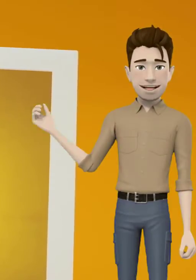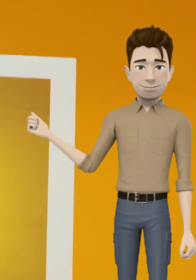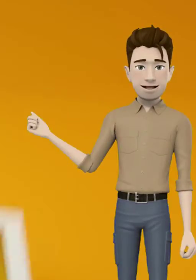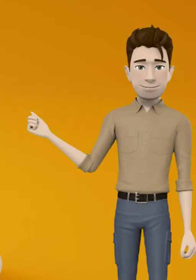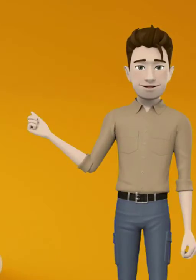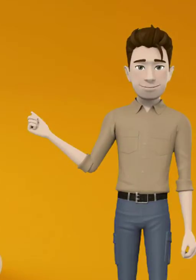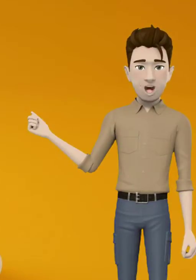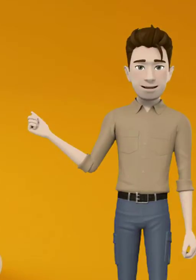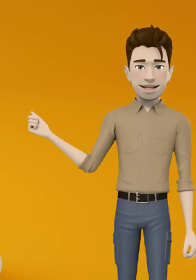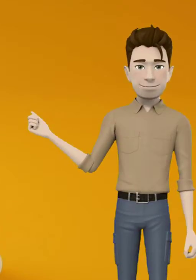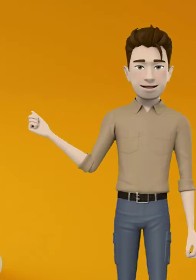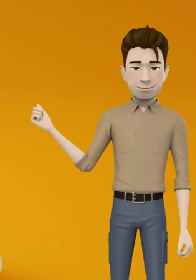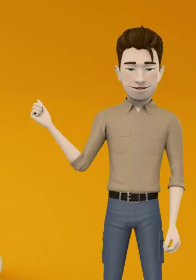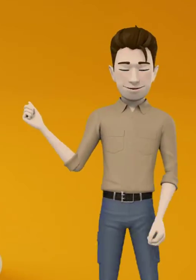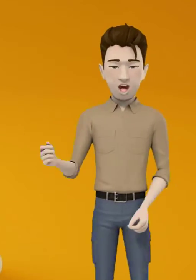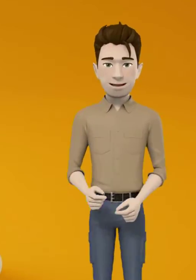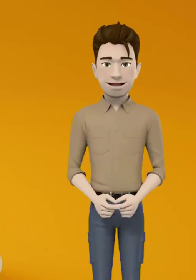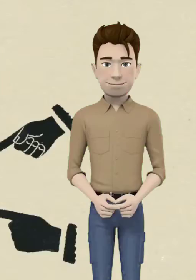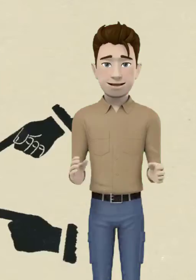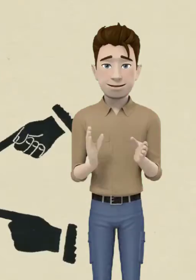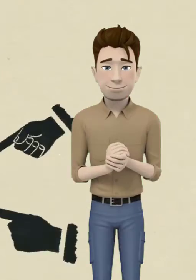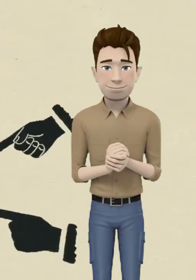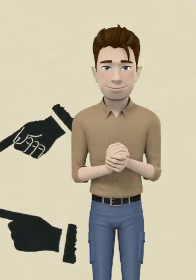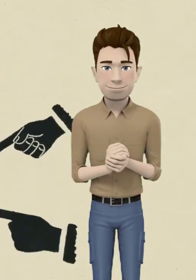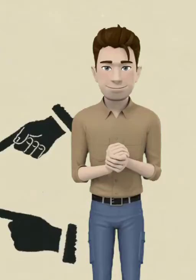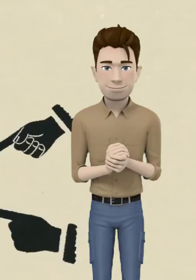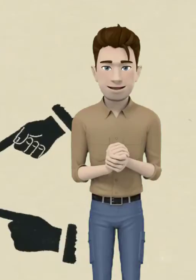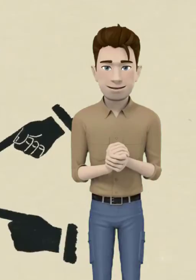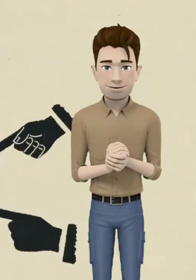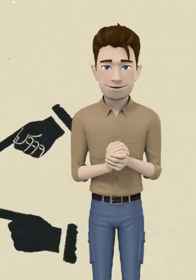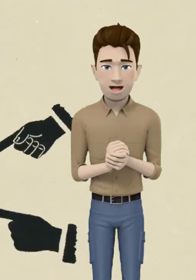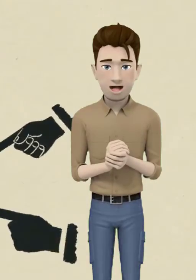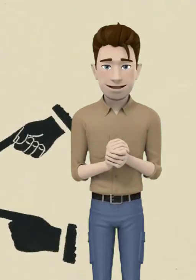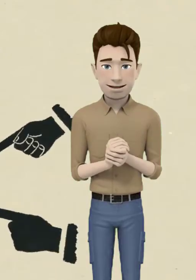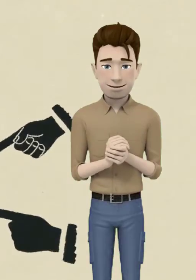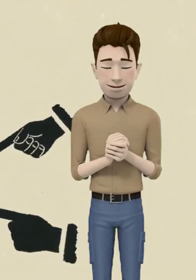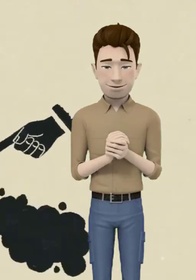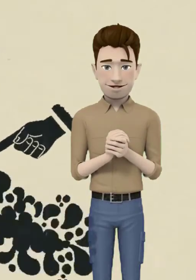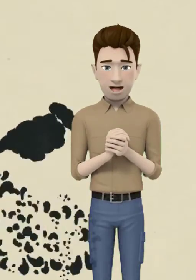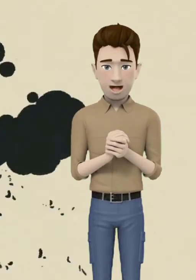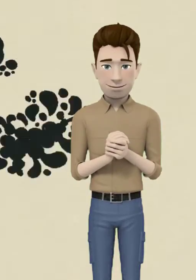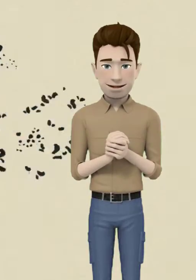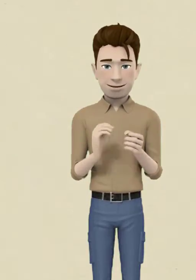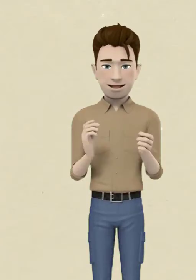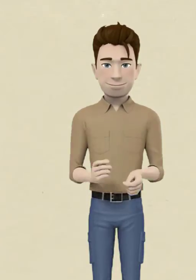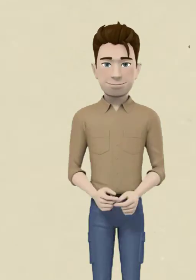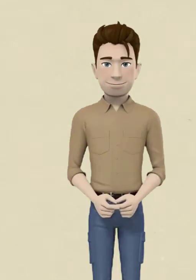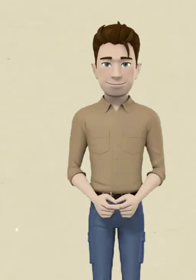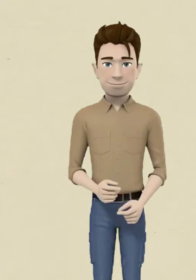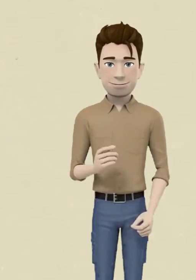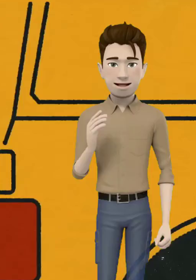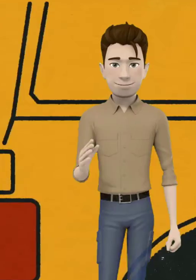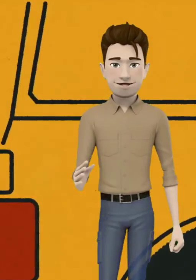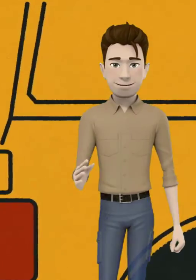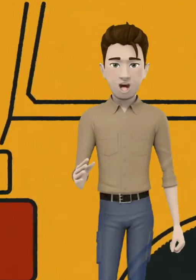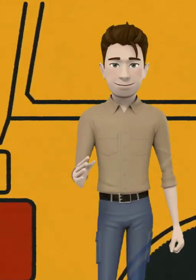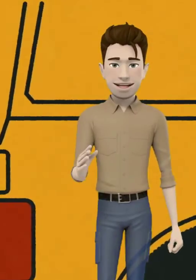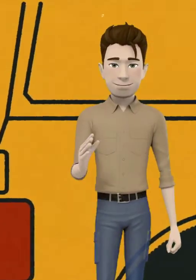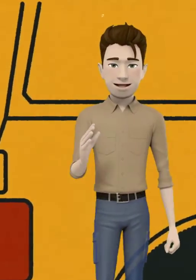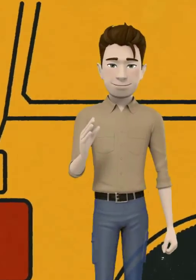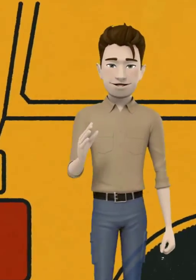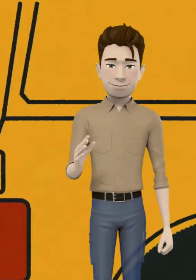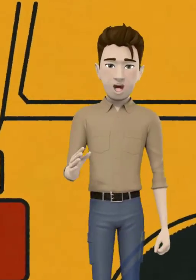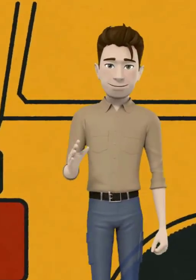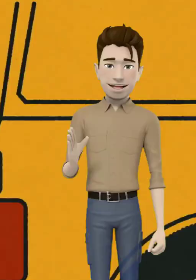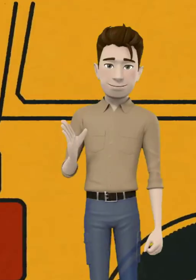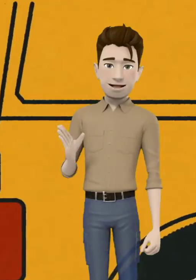failing would have its sting substantially removed. The fear of humiliation would no longer stalk us in the shadows of our minds. We would grow free